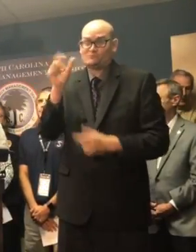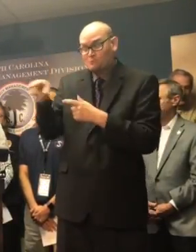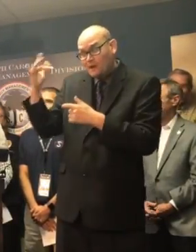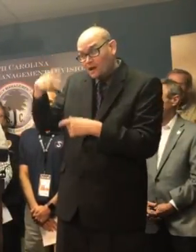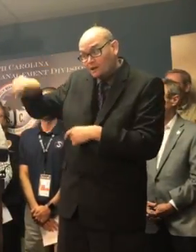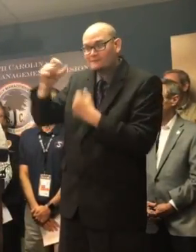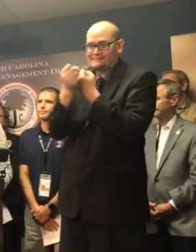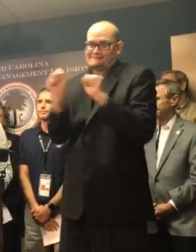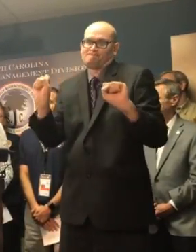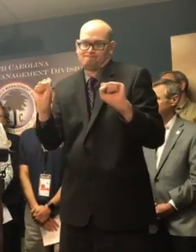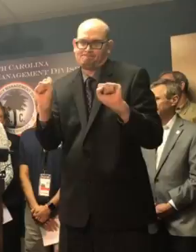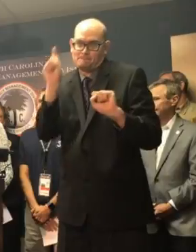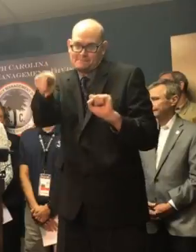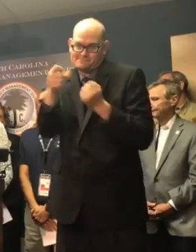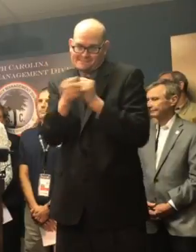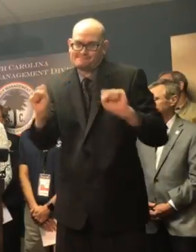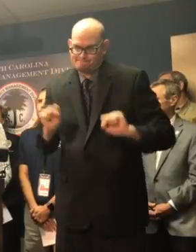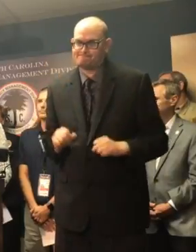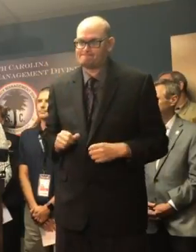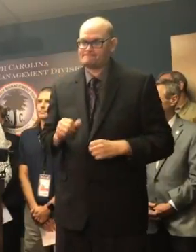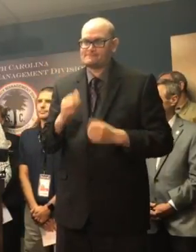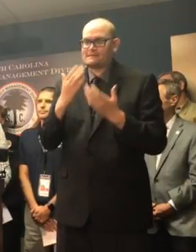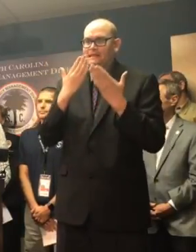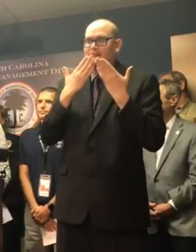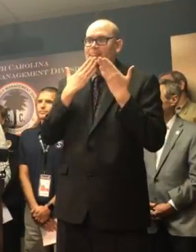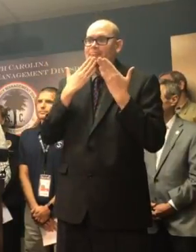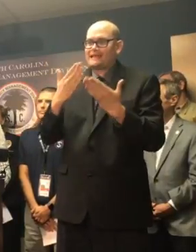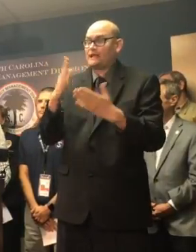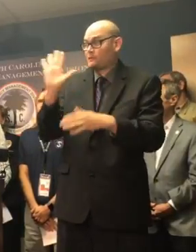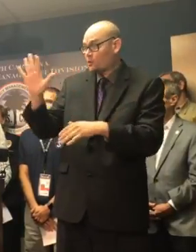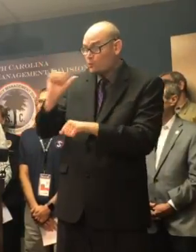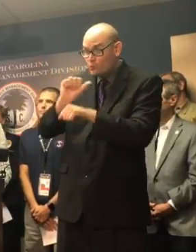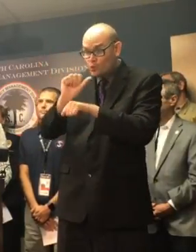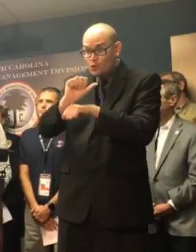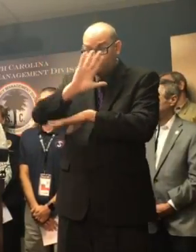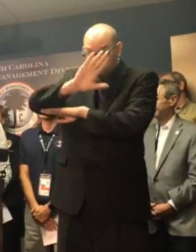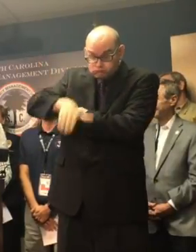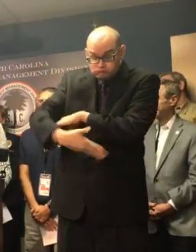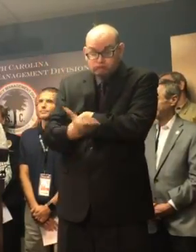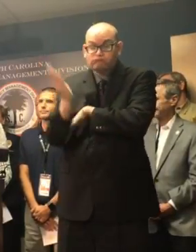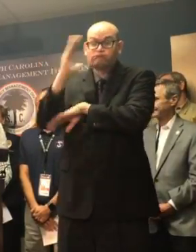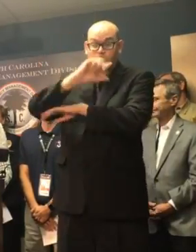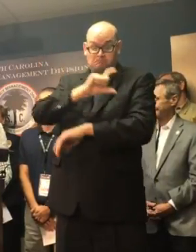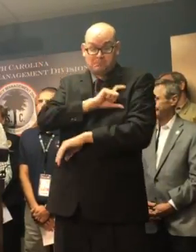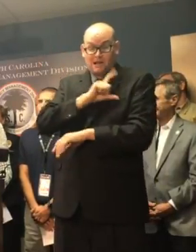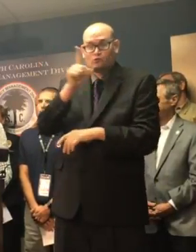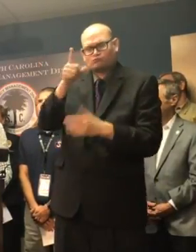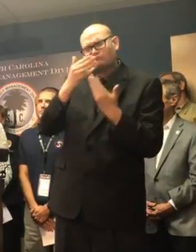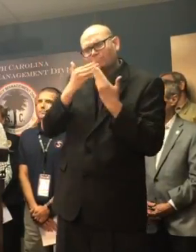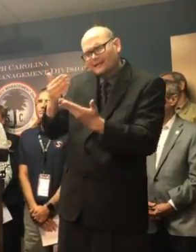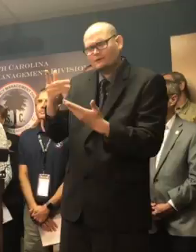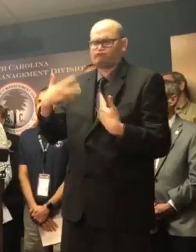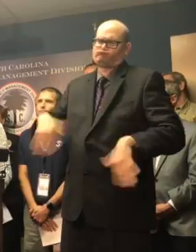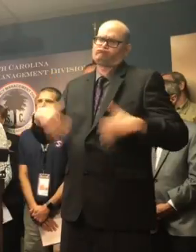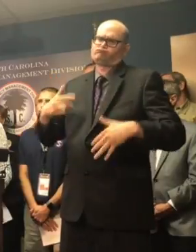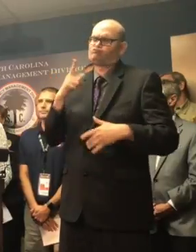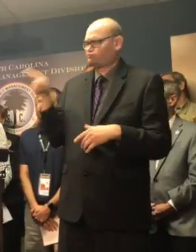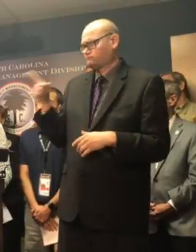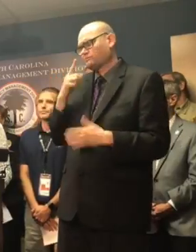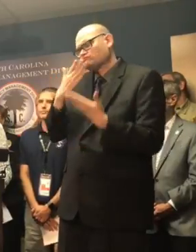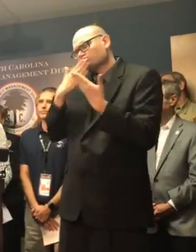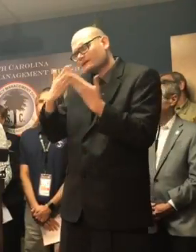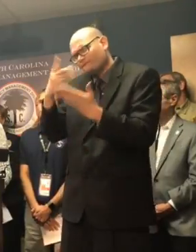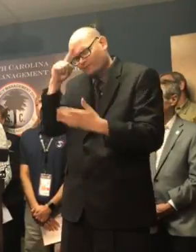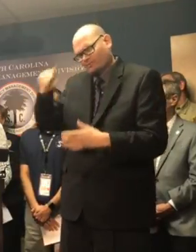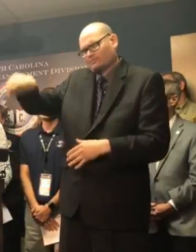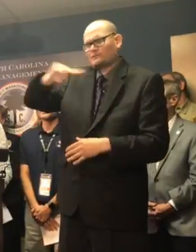and doing what they're supposed to. So due to the increased storm surge and timing of it, when the tropical storms will hit,